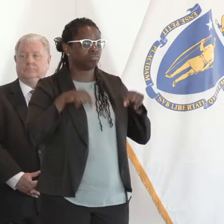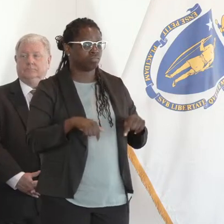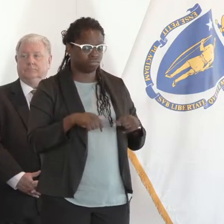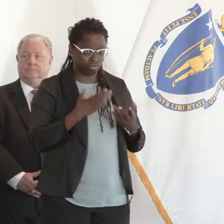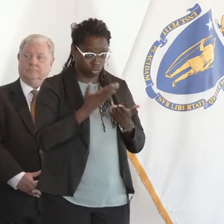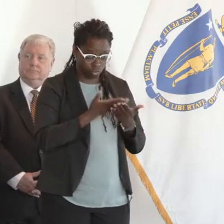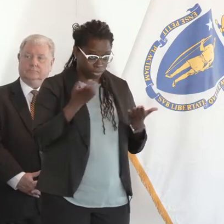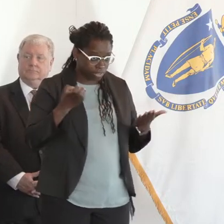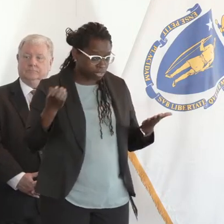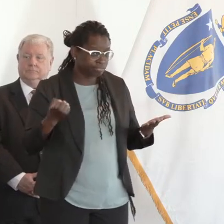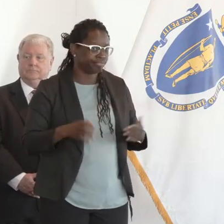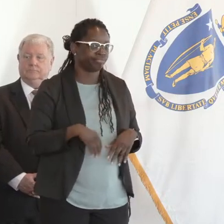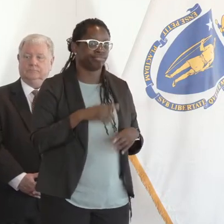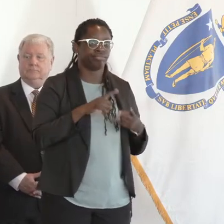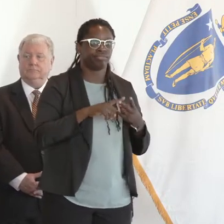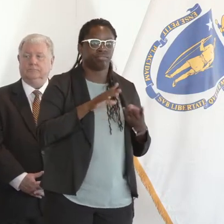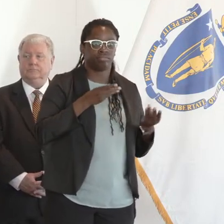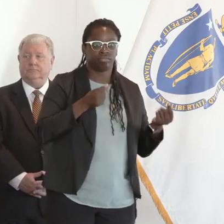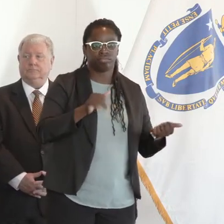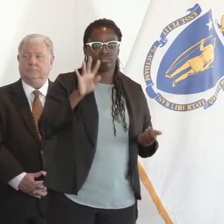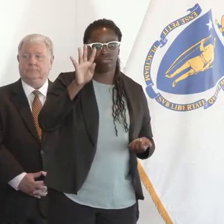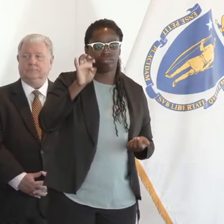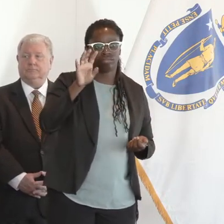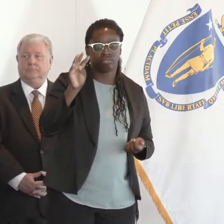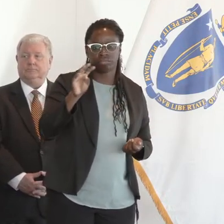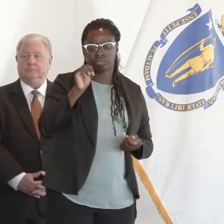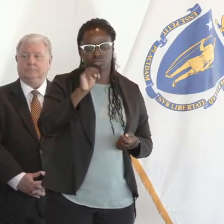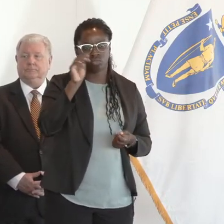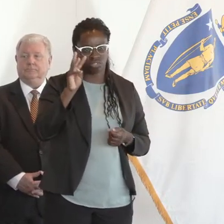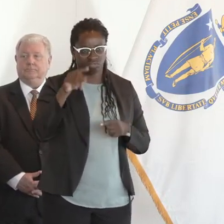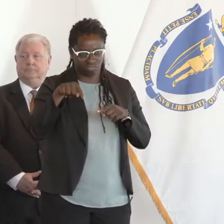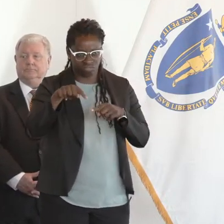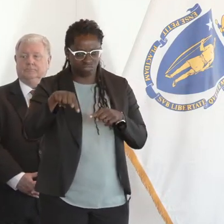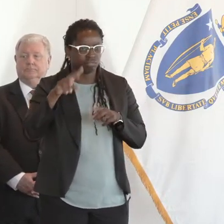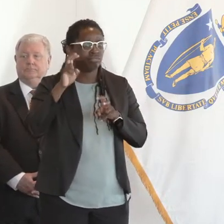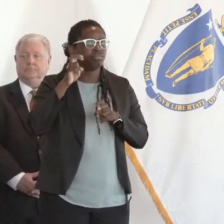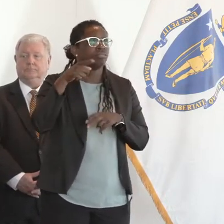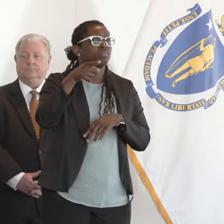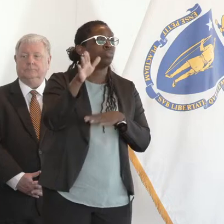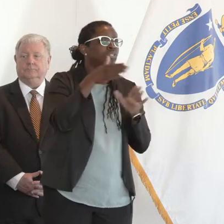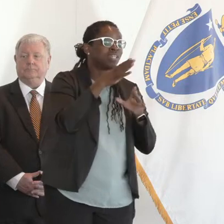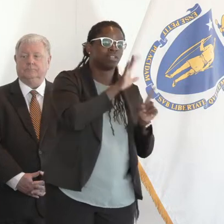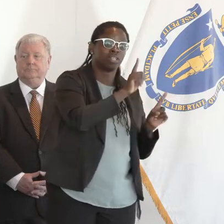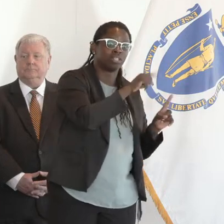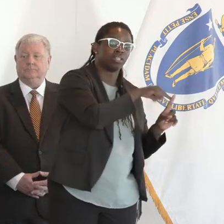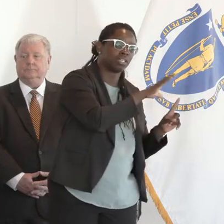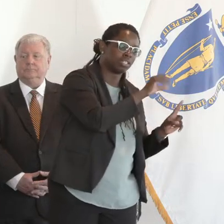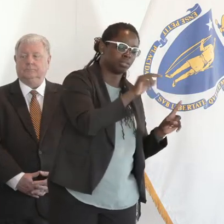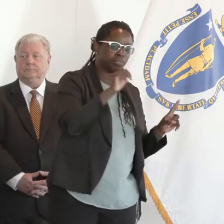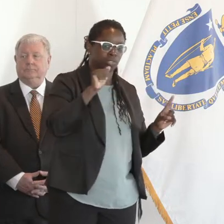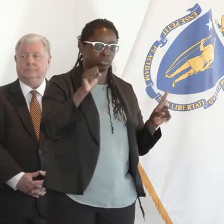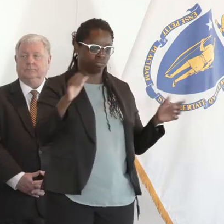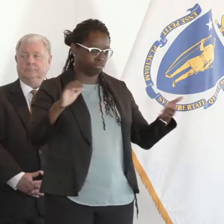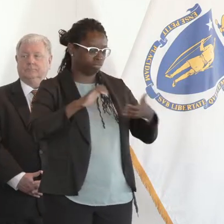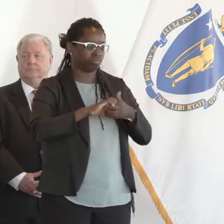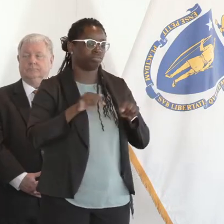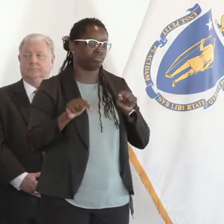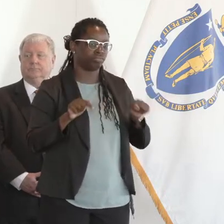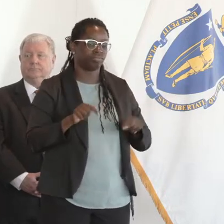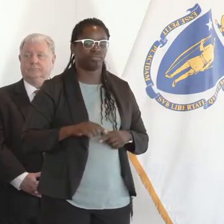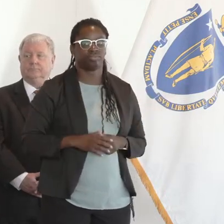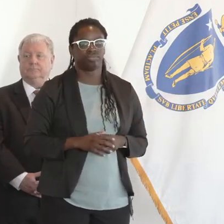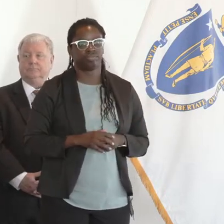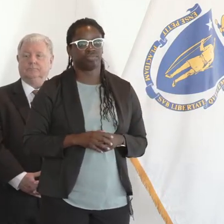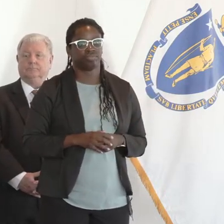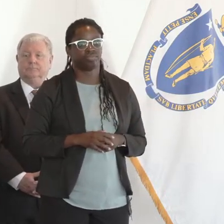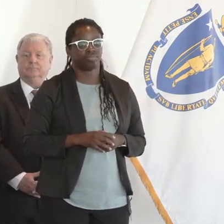of additional offshore wind at sites in Connecticut and right here in Massachusetts. The funding will also invest, importantly,